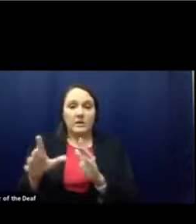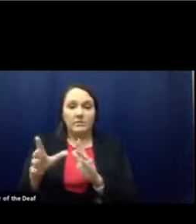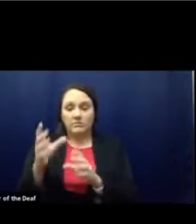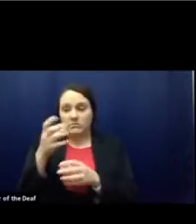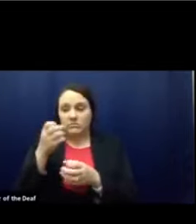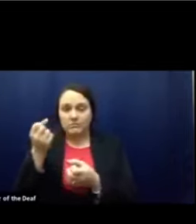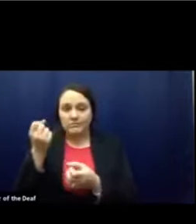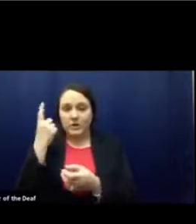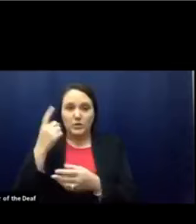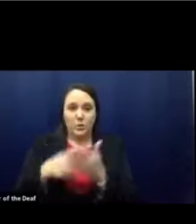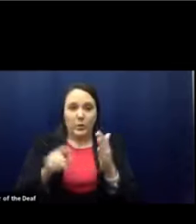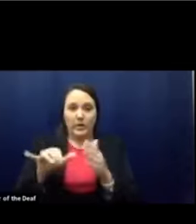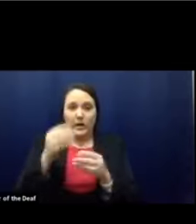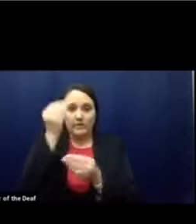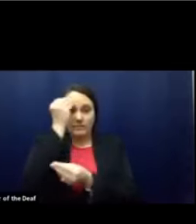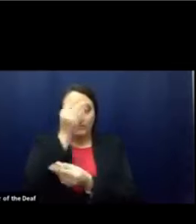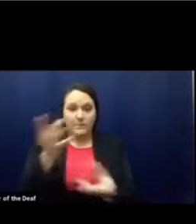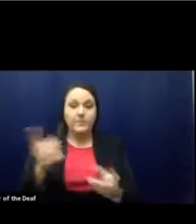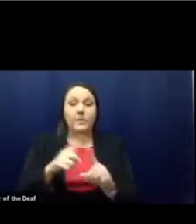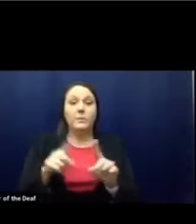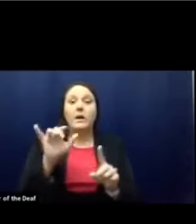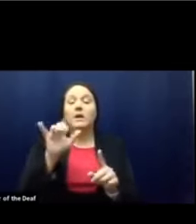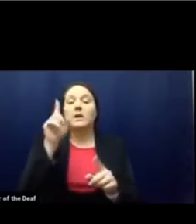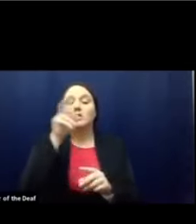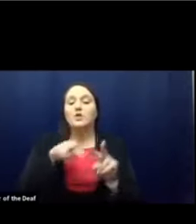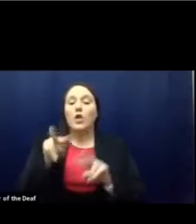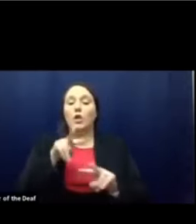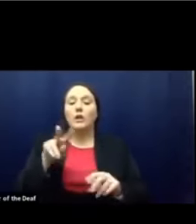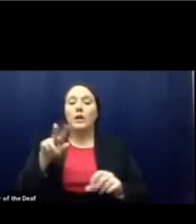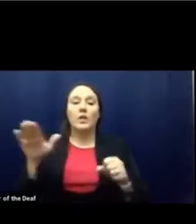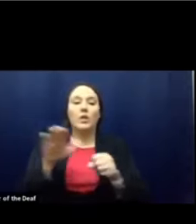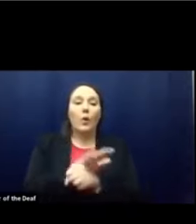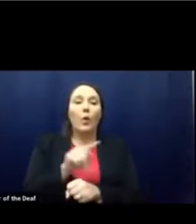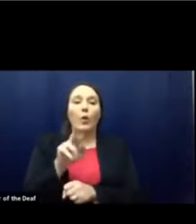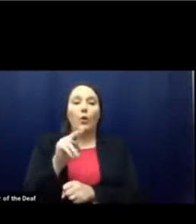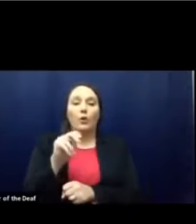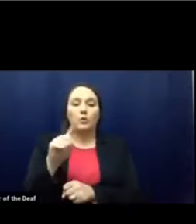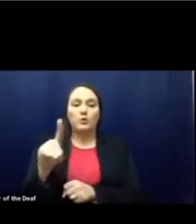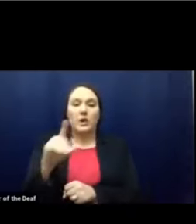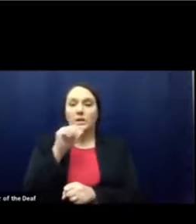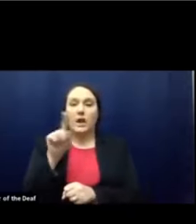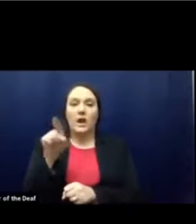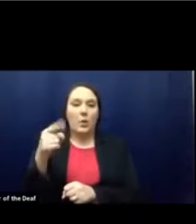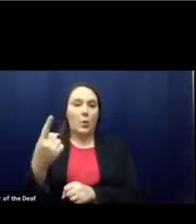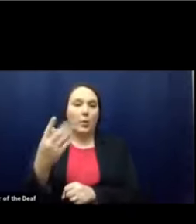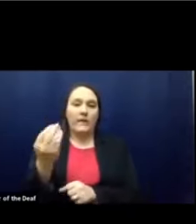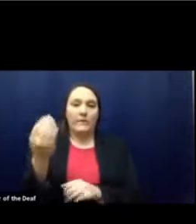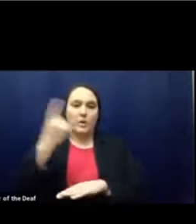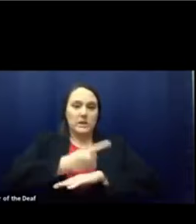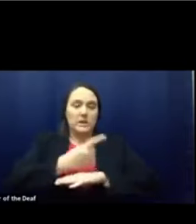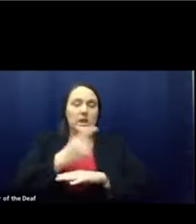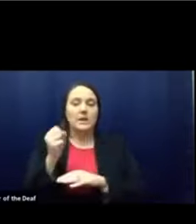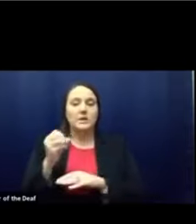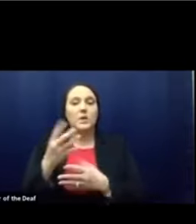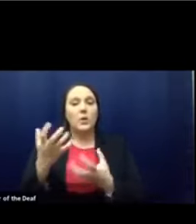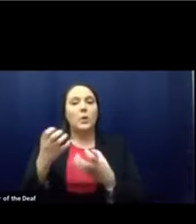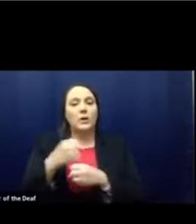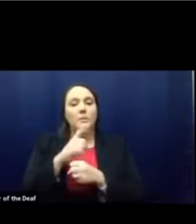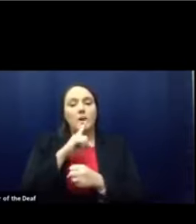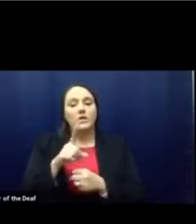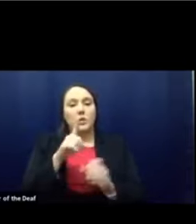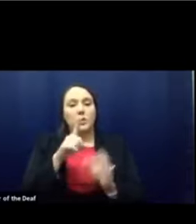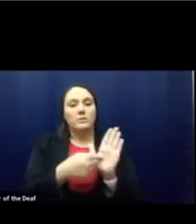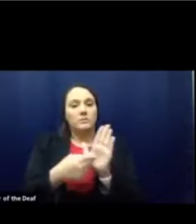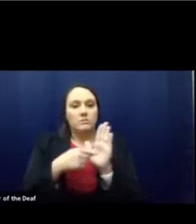is looking at the trend the whole time, not at the recent 14-day period. So I want to make sure that that's clear as well.